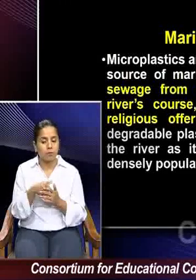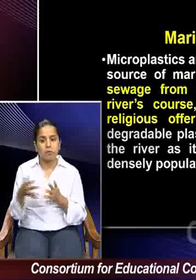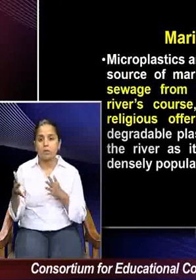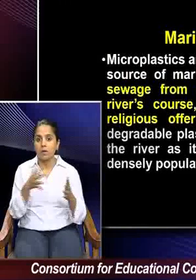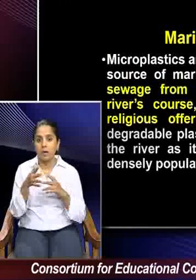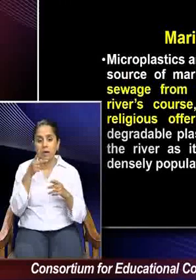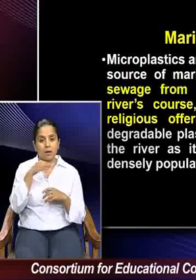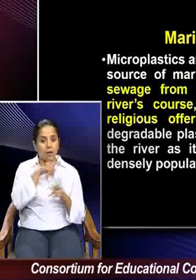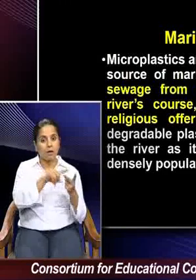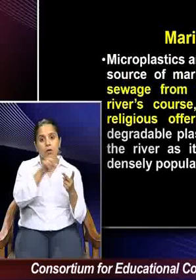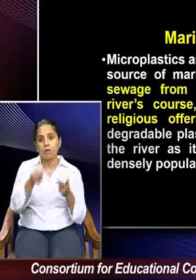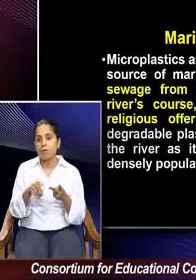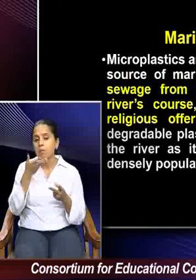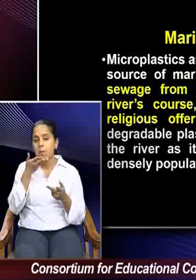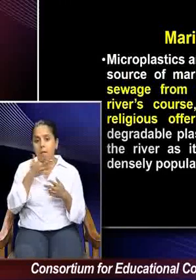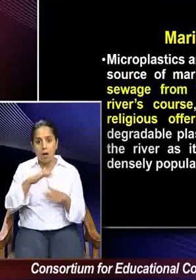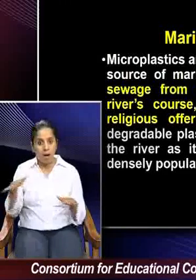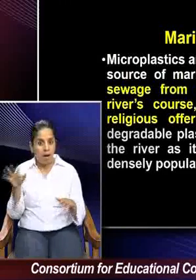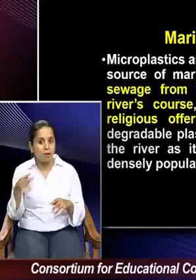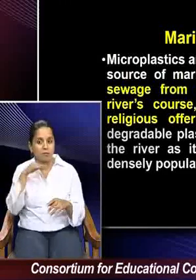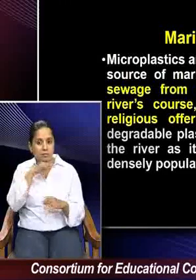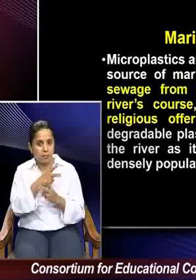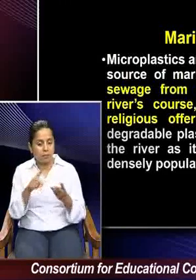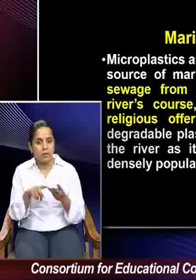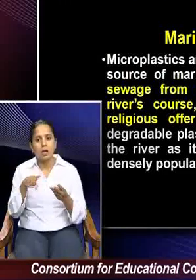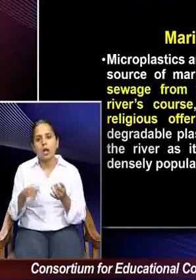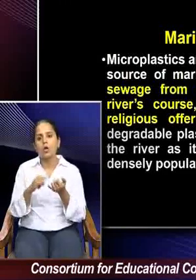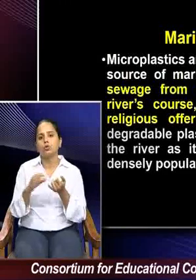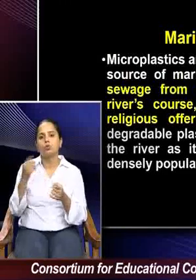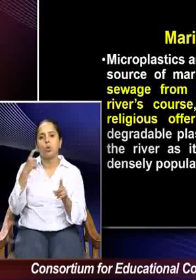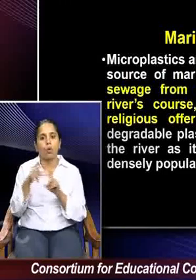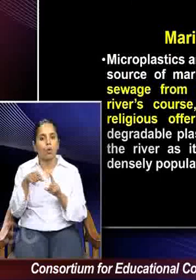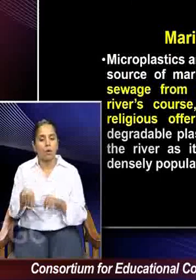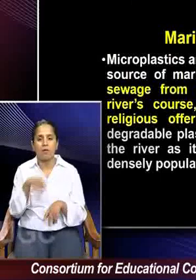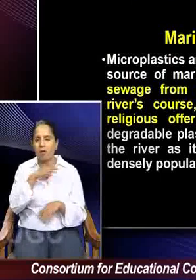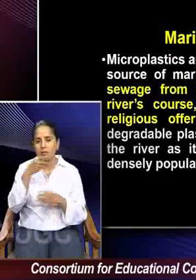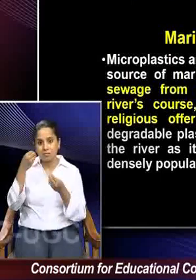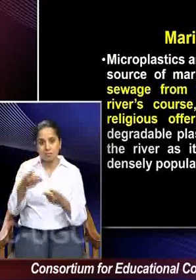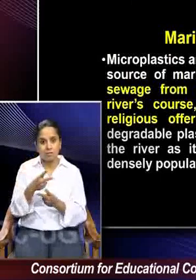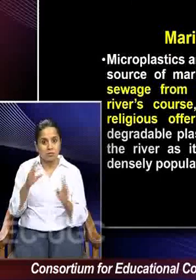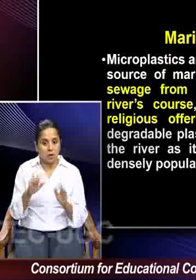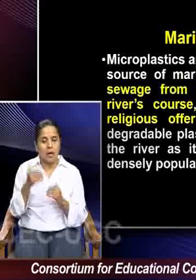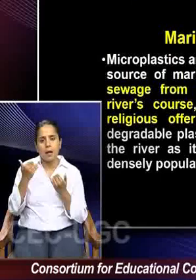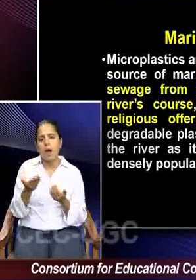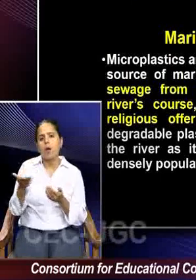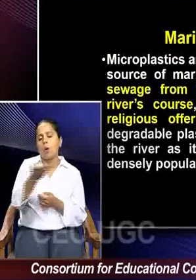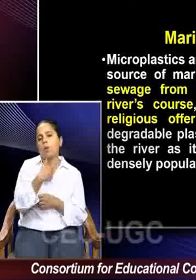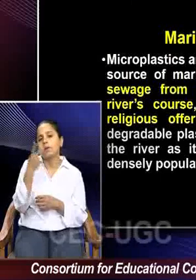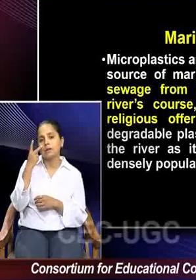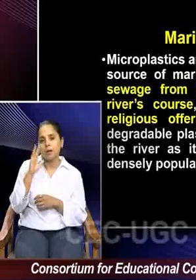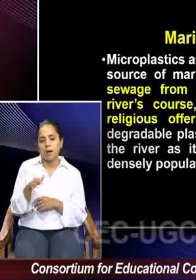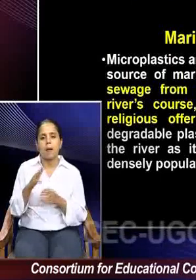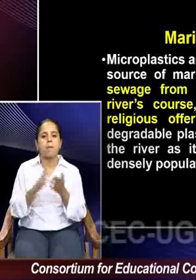pollution to water pollution, we are moving towards the solid waste generation, and then now we are looking at the